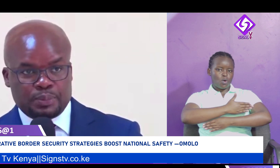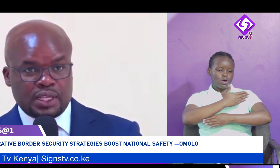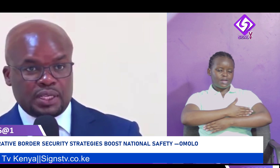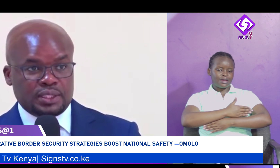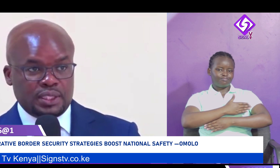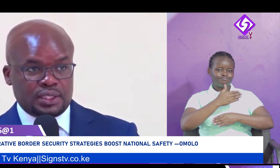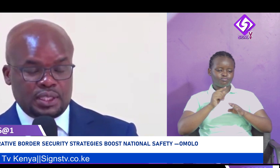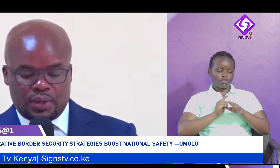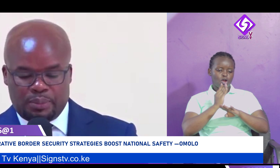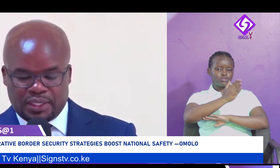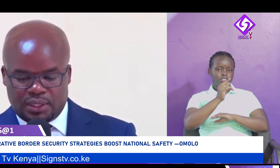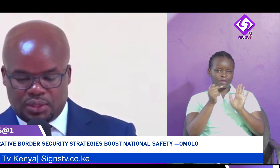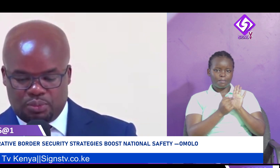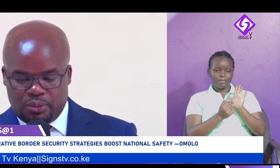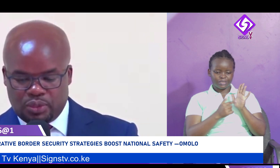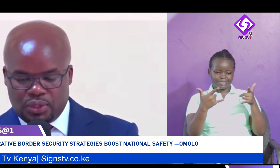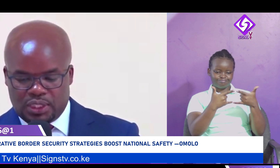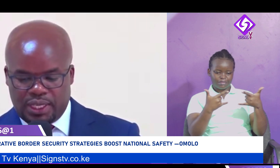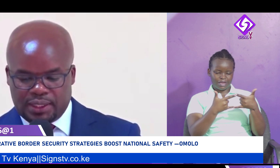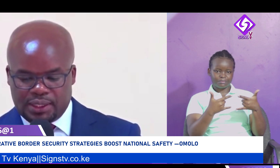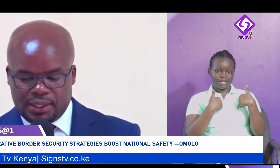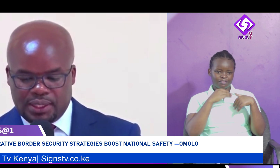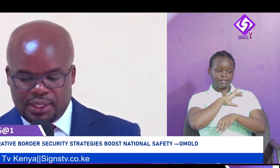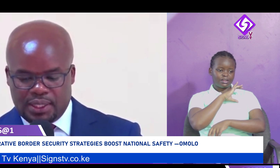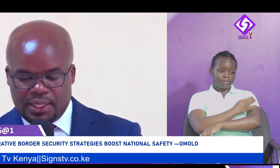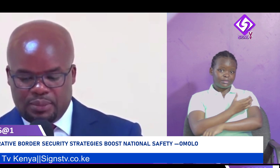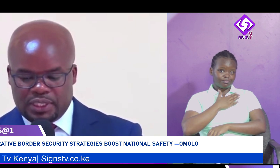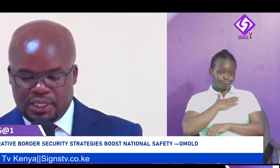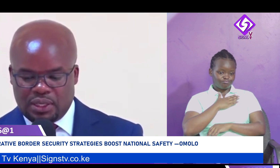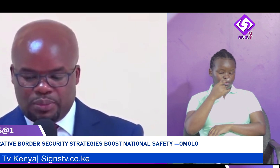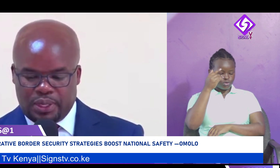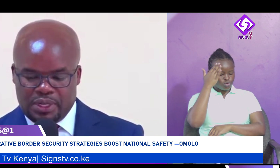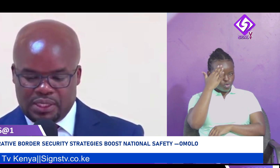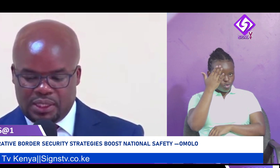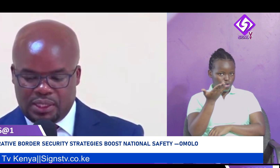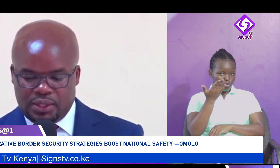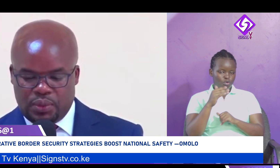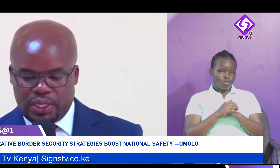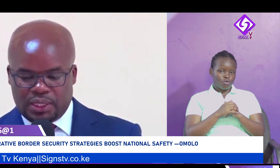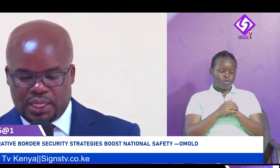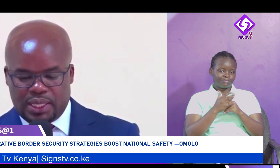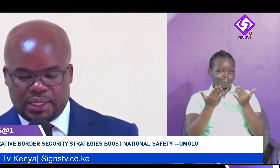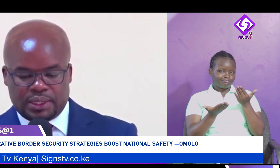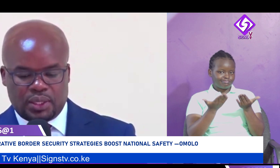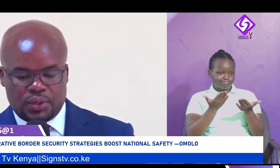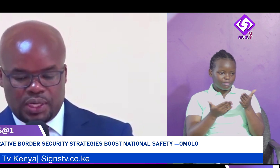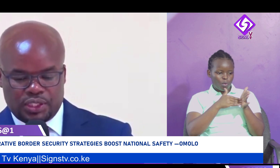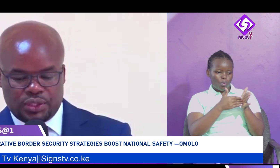gaps that exist in our capacity to be able to detect, limited interoperability, weak interagency